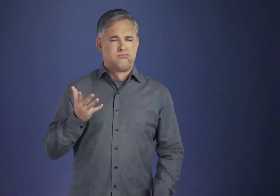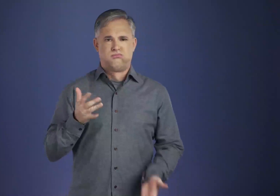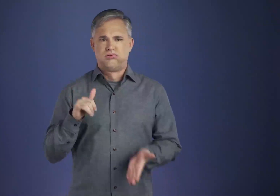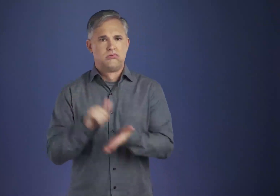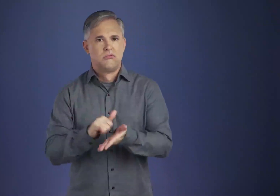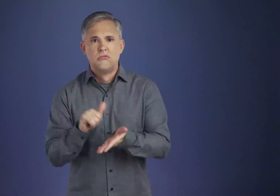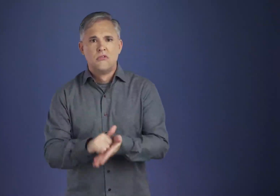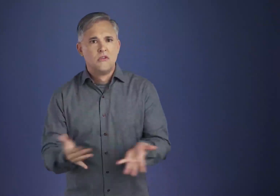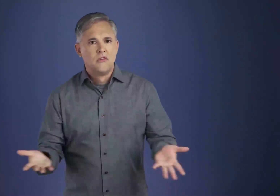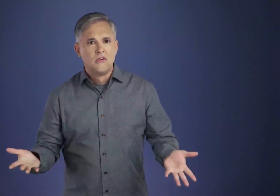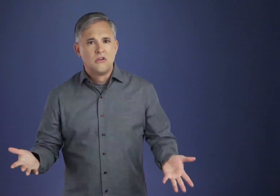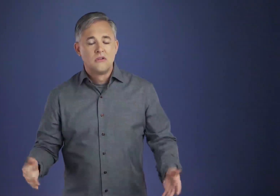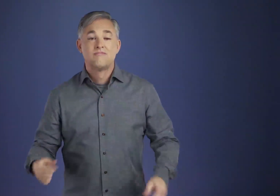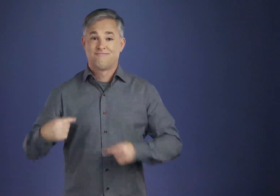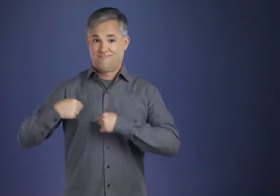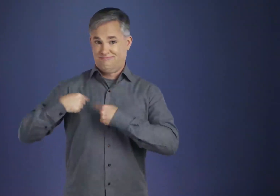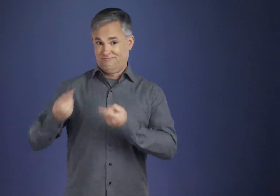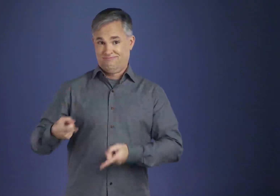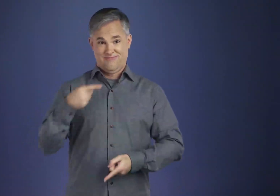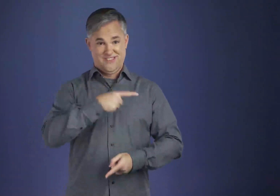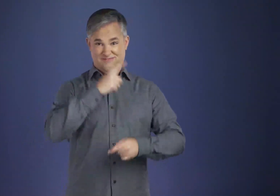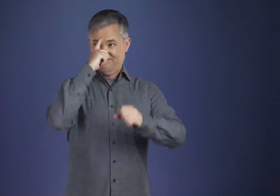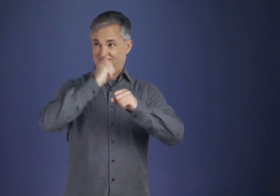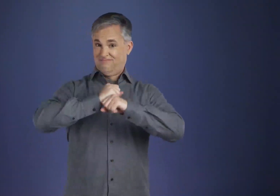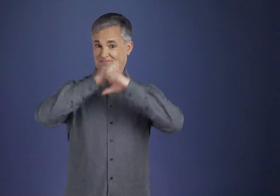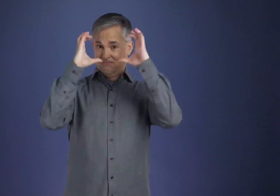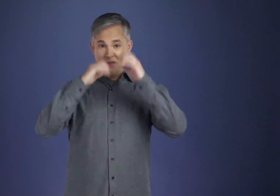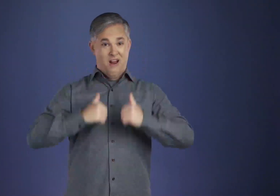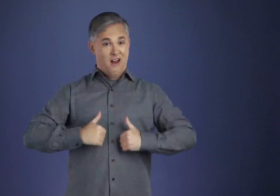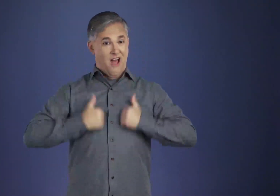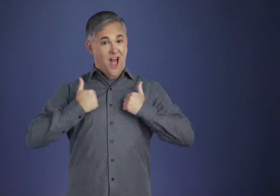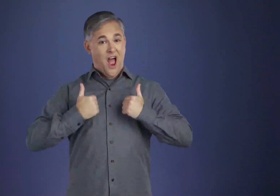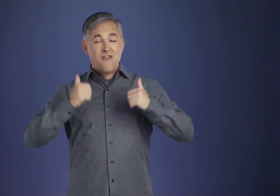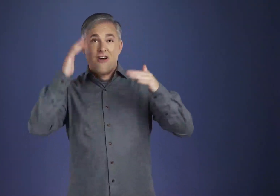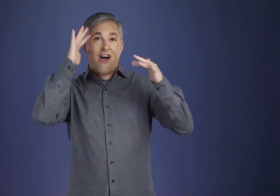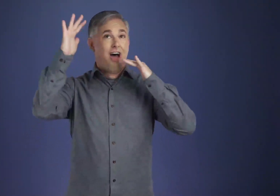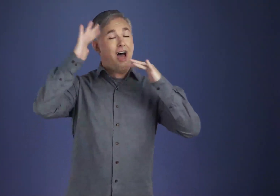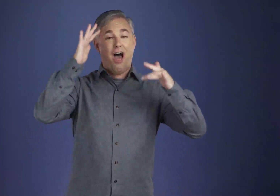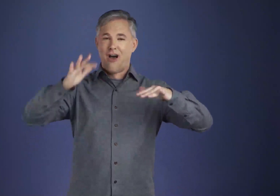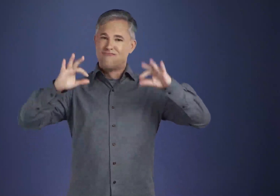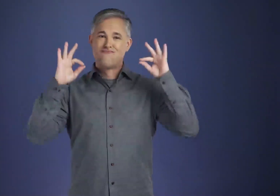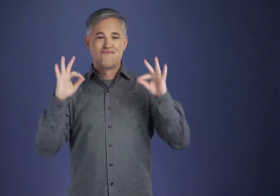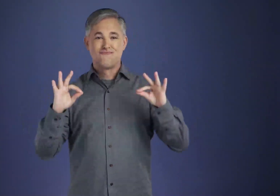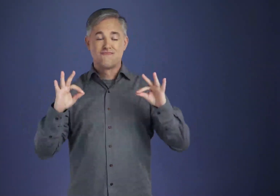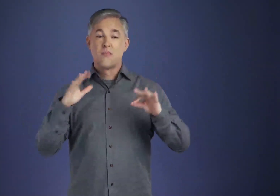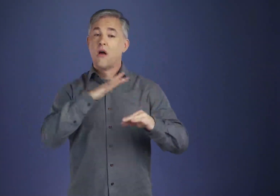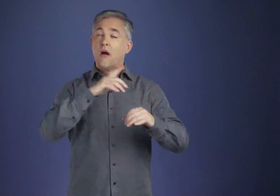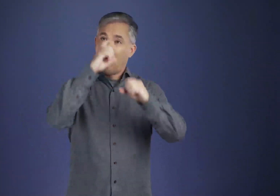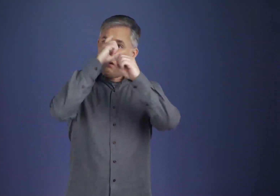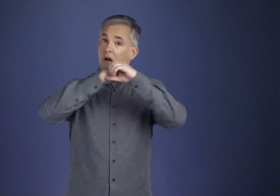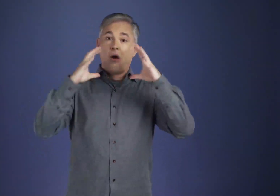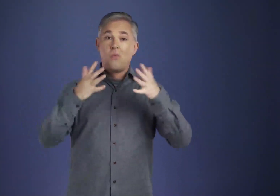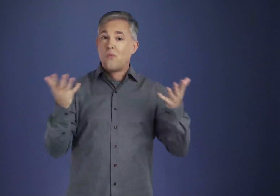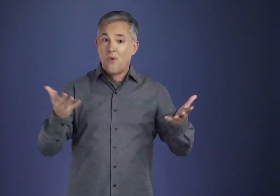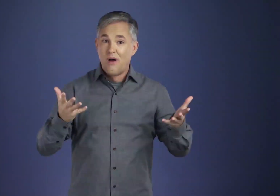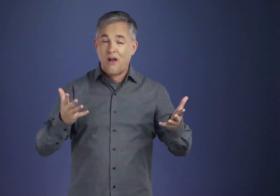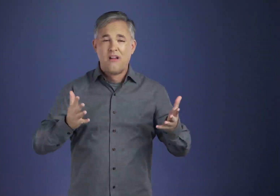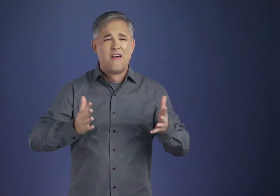which can be described only as savage. His whole philosophy of life, in which he so gloried, is